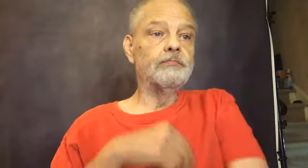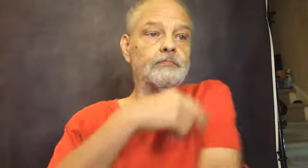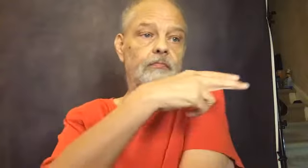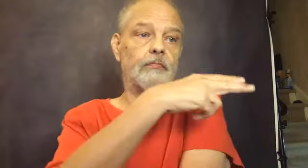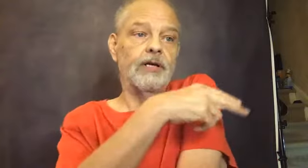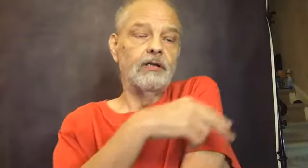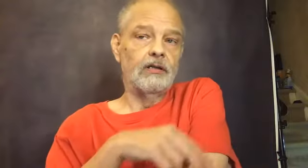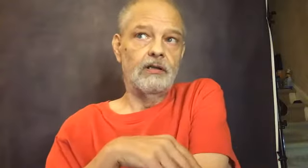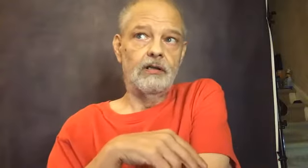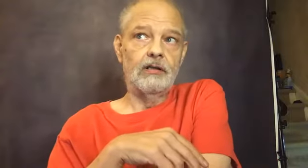But